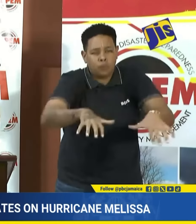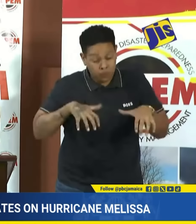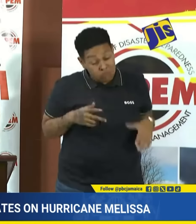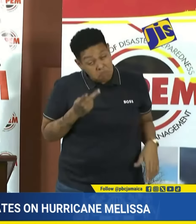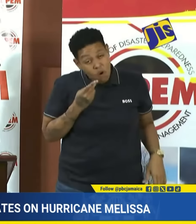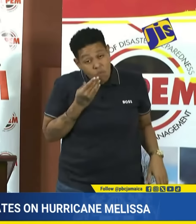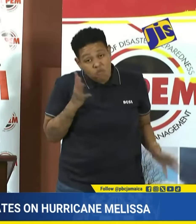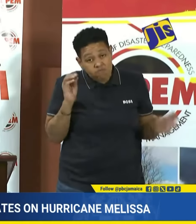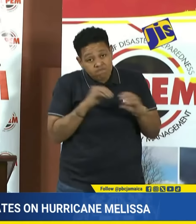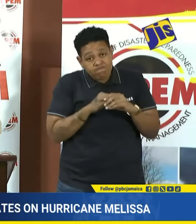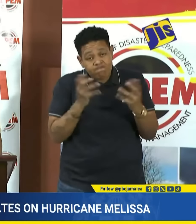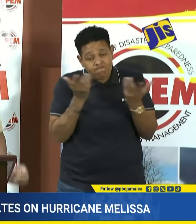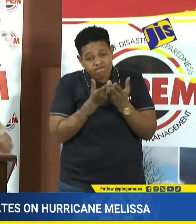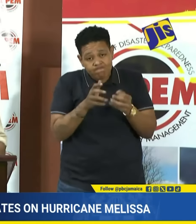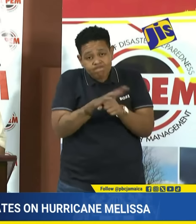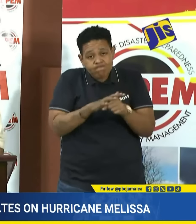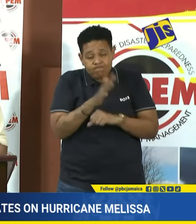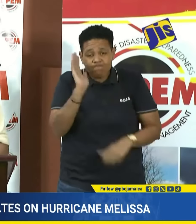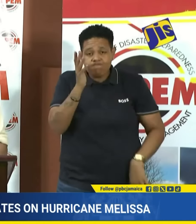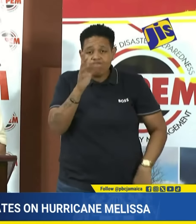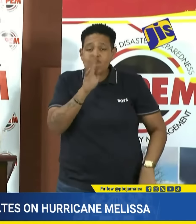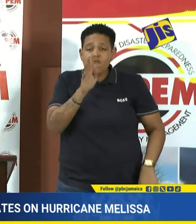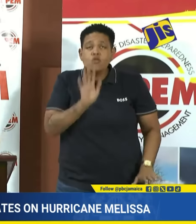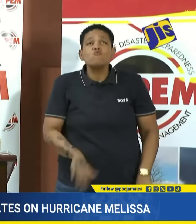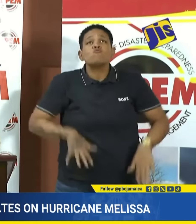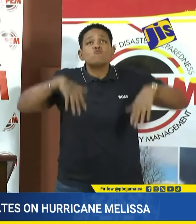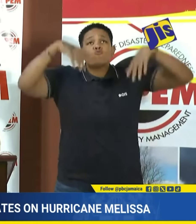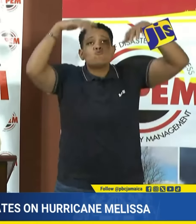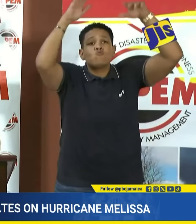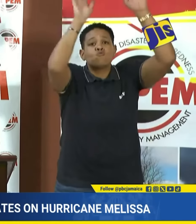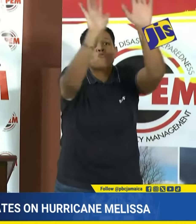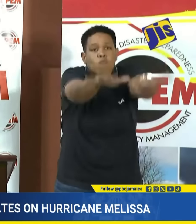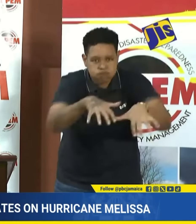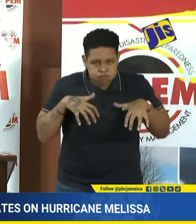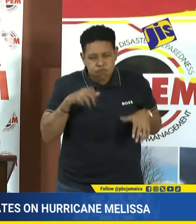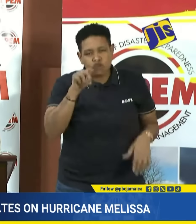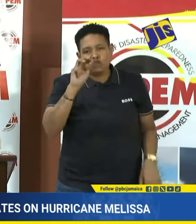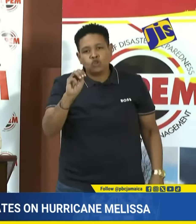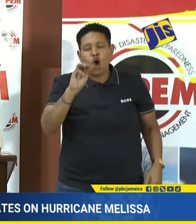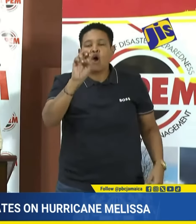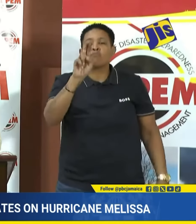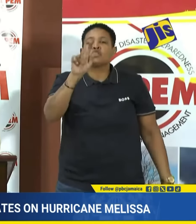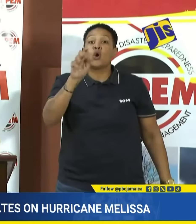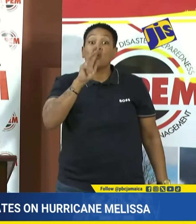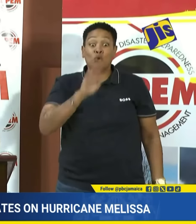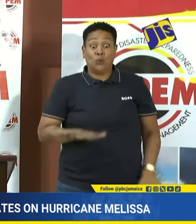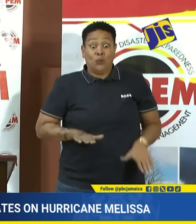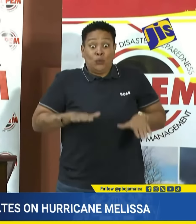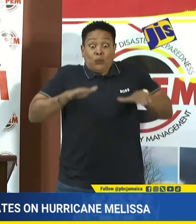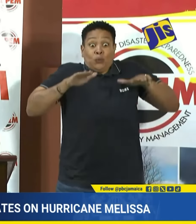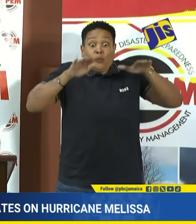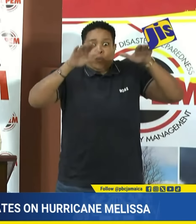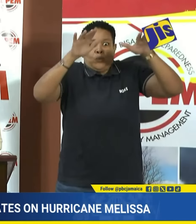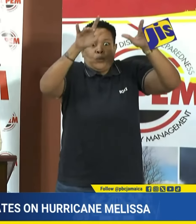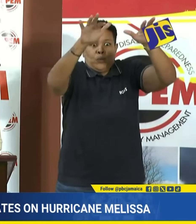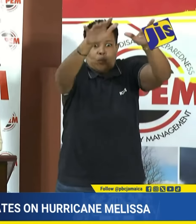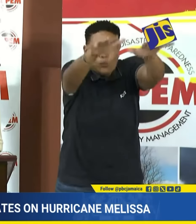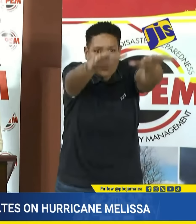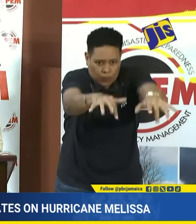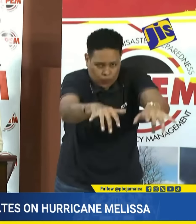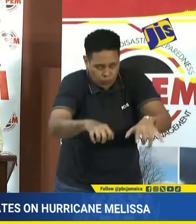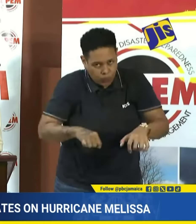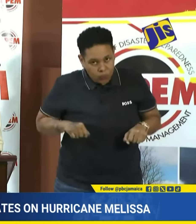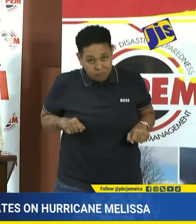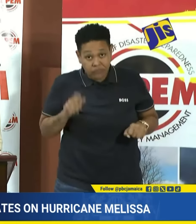Portmore is within that area that storm surge would be expected because it would be east of the center of the system when